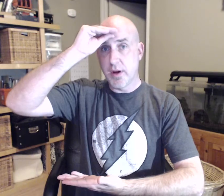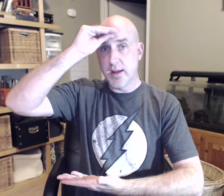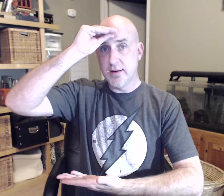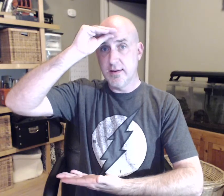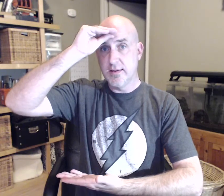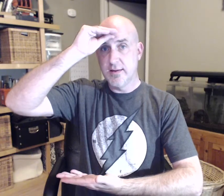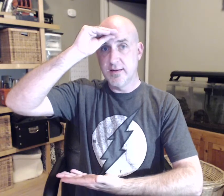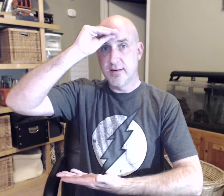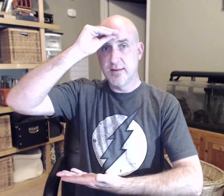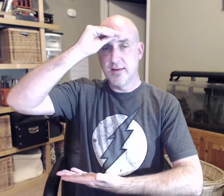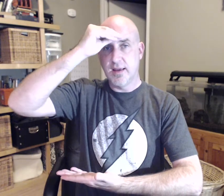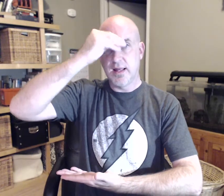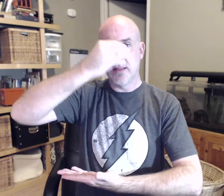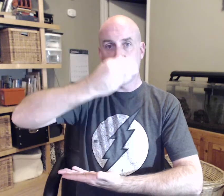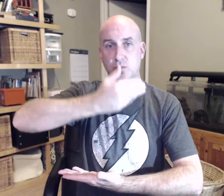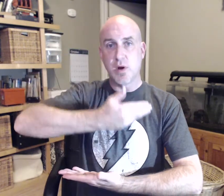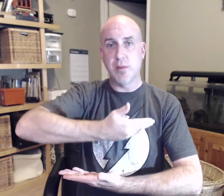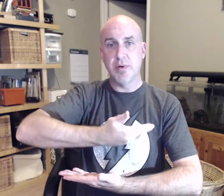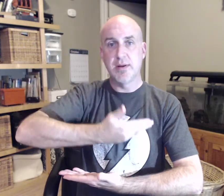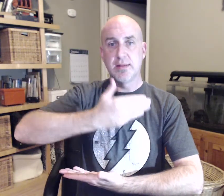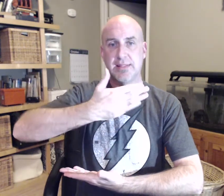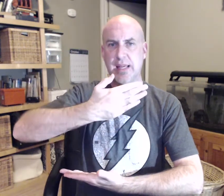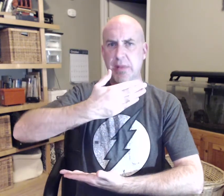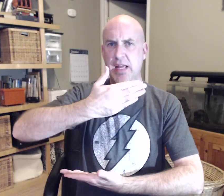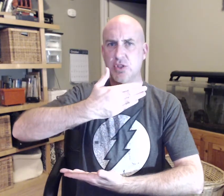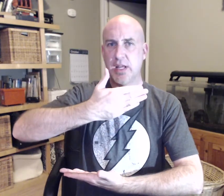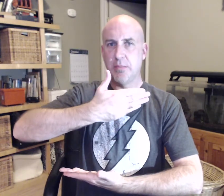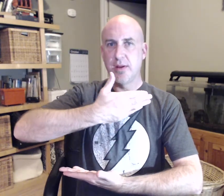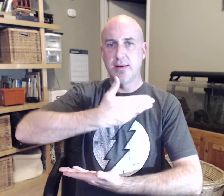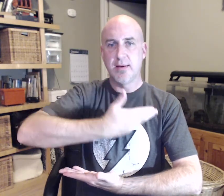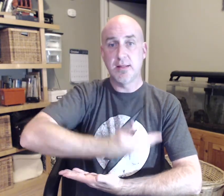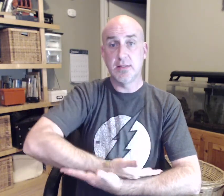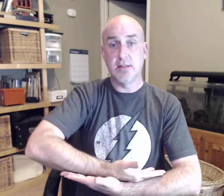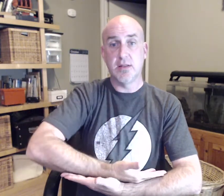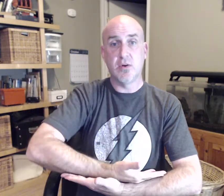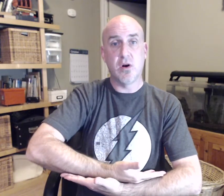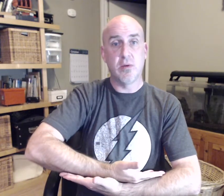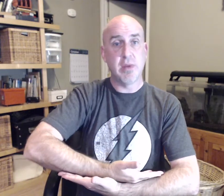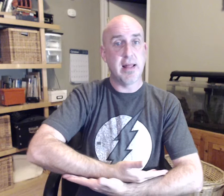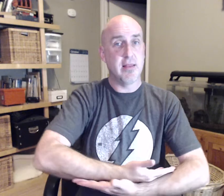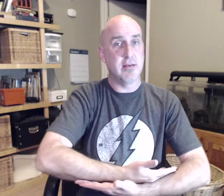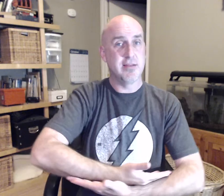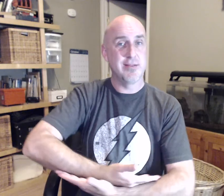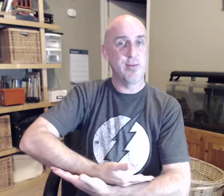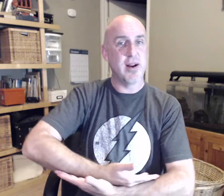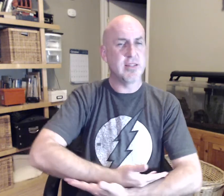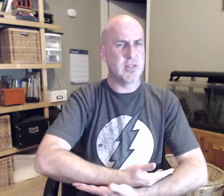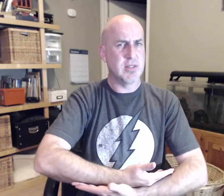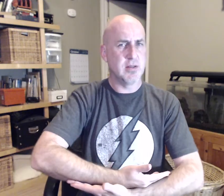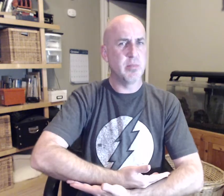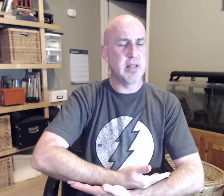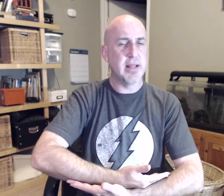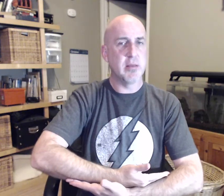boy, and then drop, same hand shape, into the other arm, and then rock it just a little bit like a